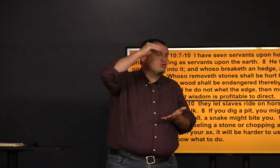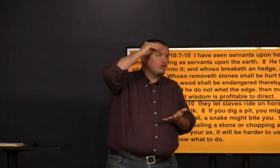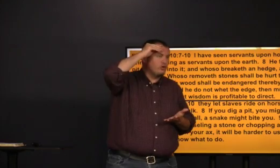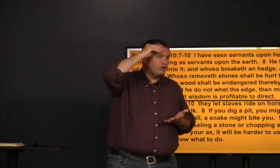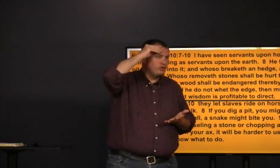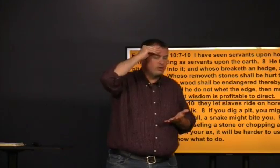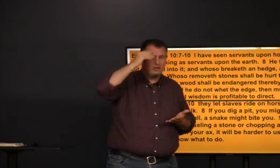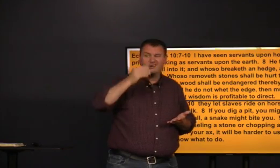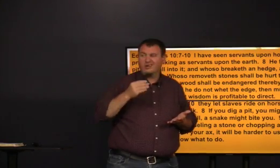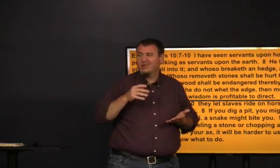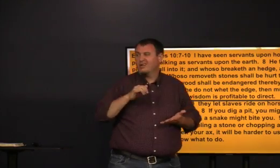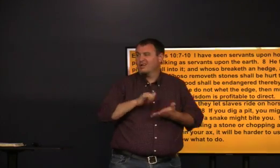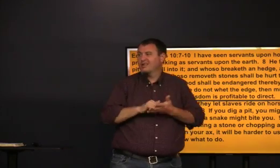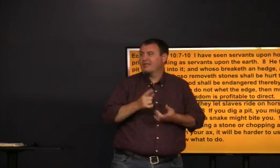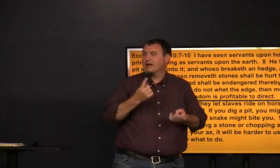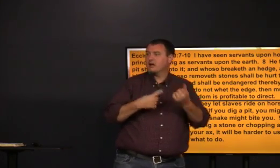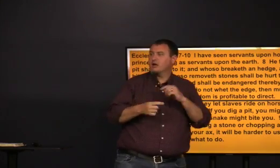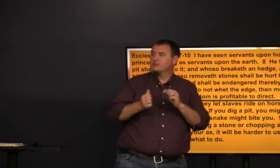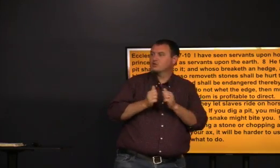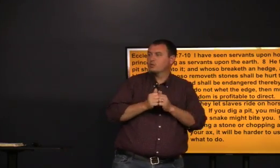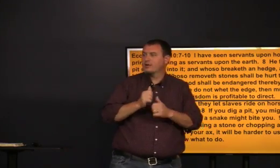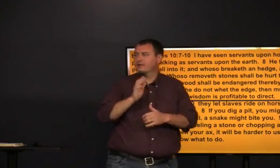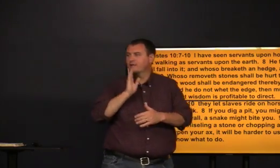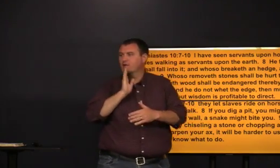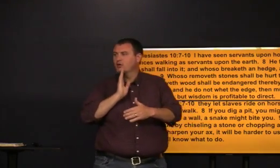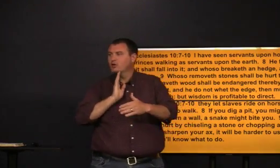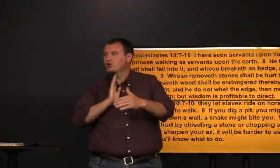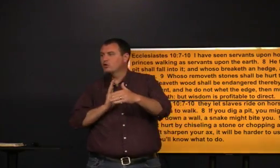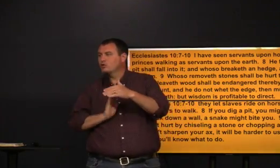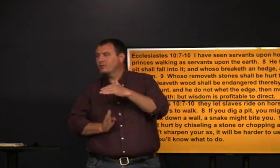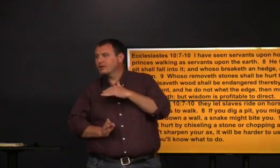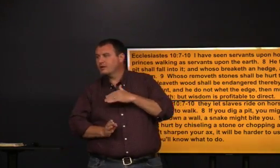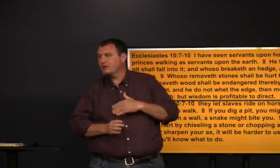learn? That comes with humility.